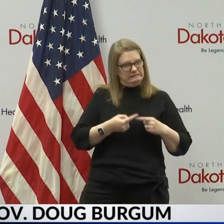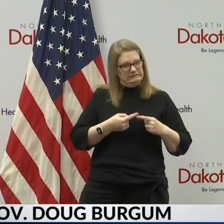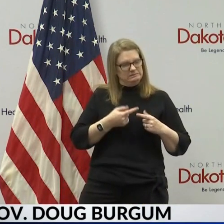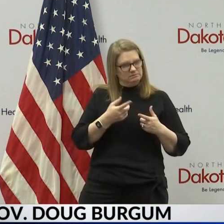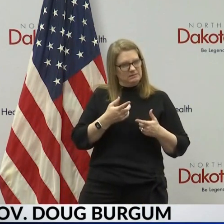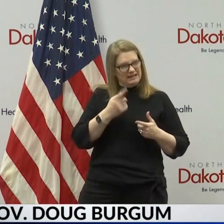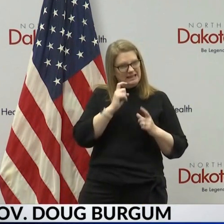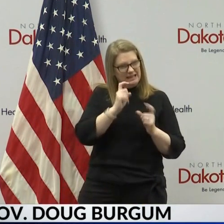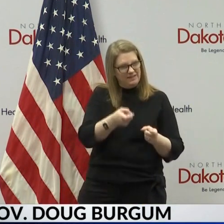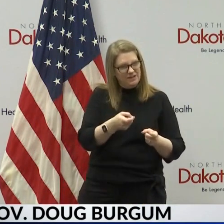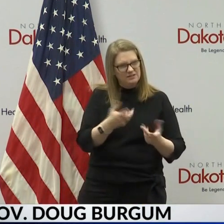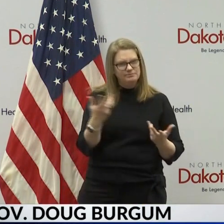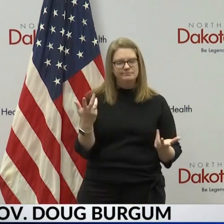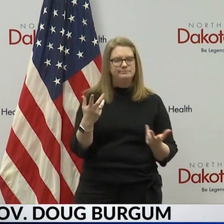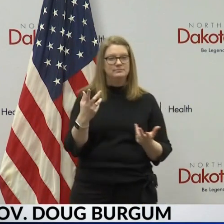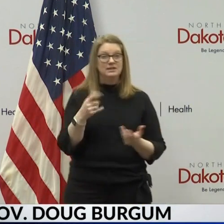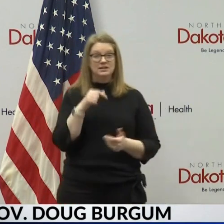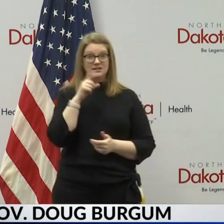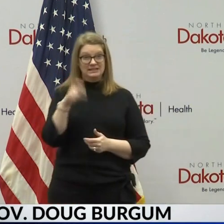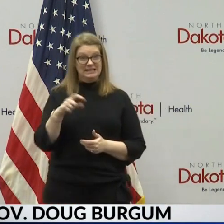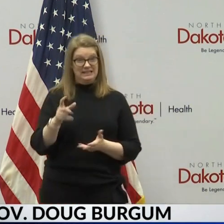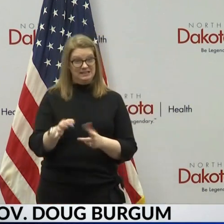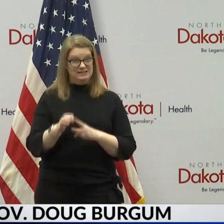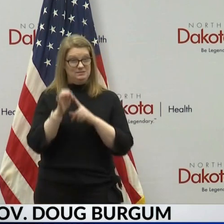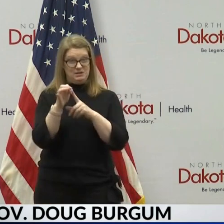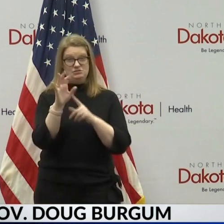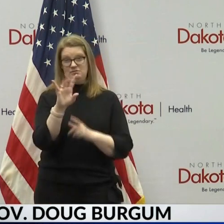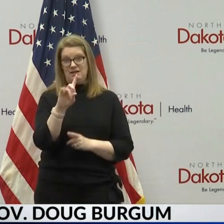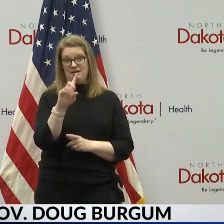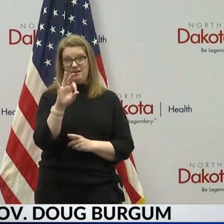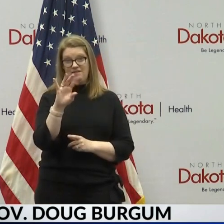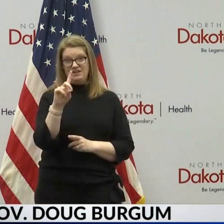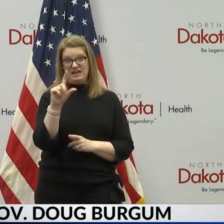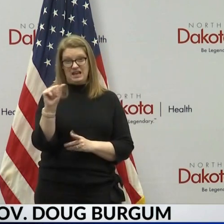this. They don't need any special FDA approval because these drugs are